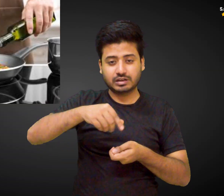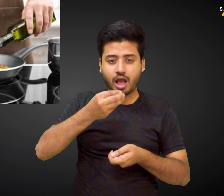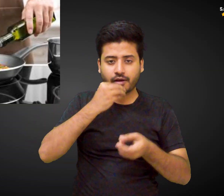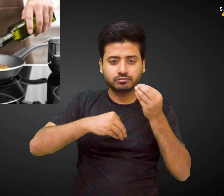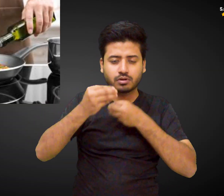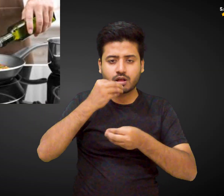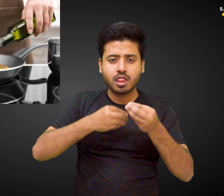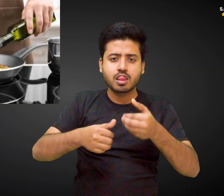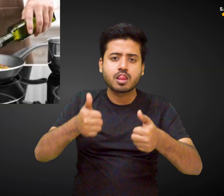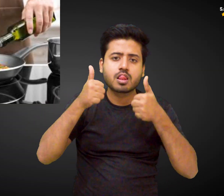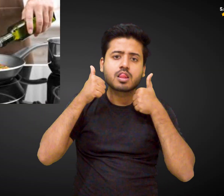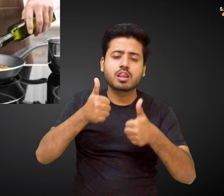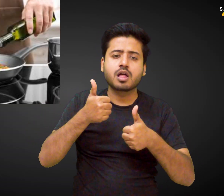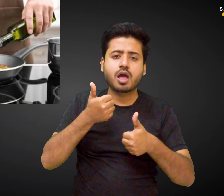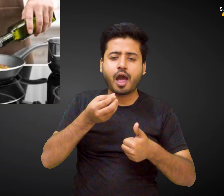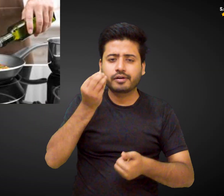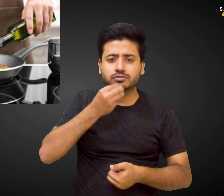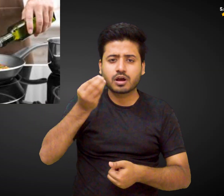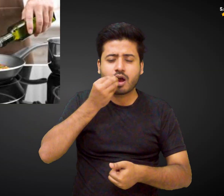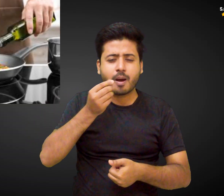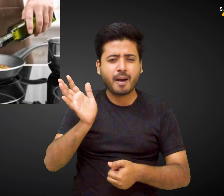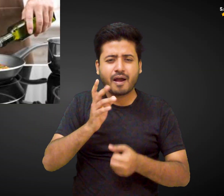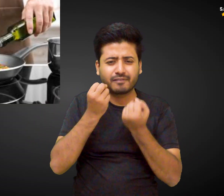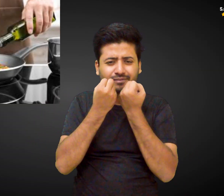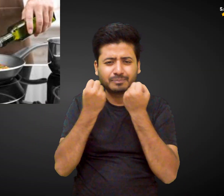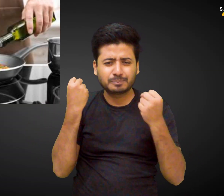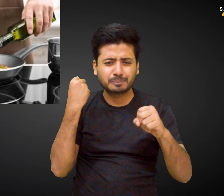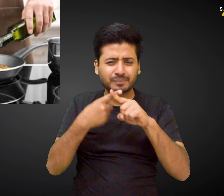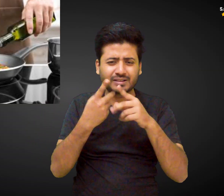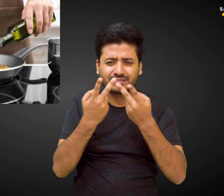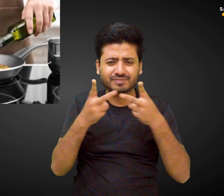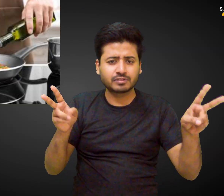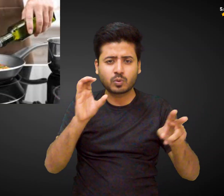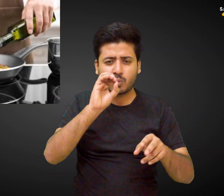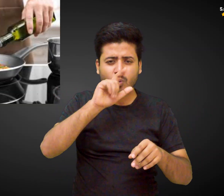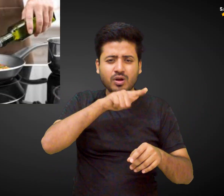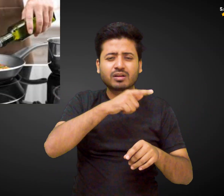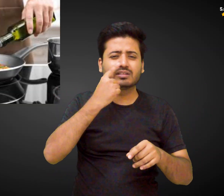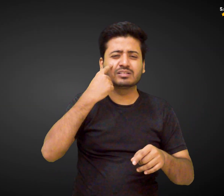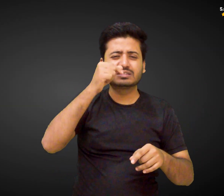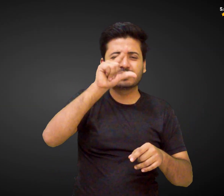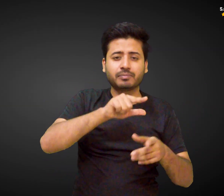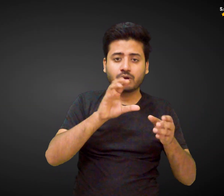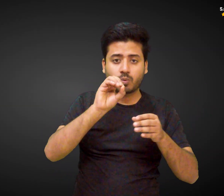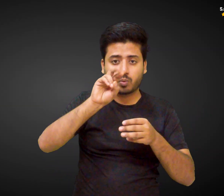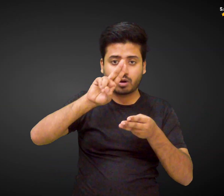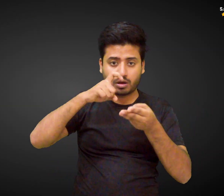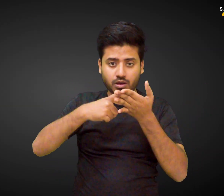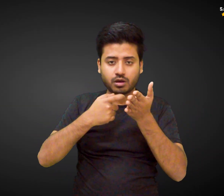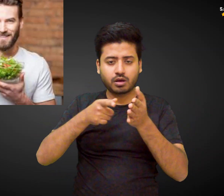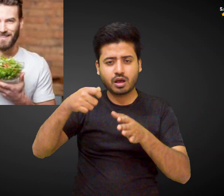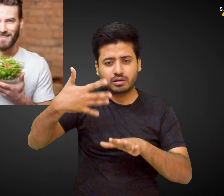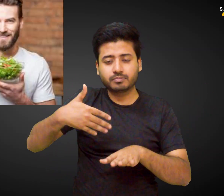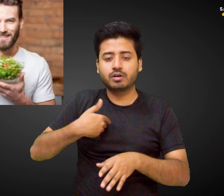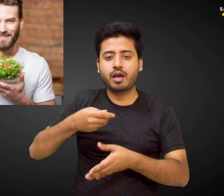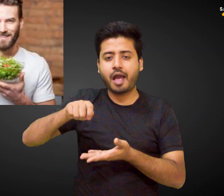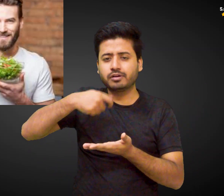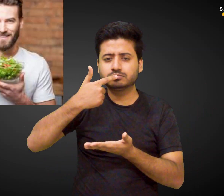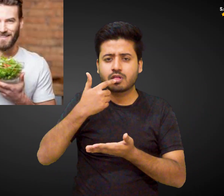extra virgin olive oil and incorporate it into dishes like pasta, grains, or even baked goods. You can also take a spoonful on